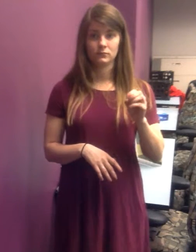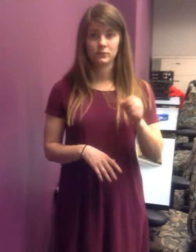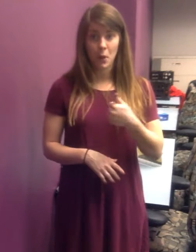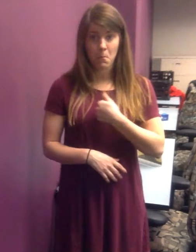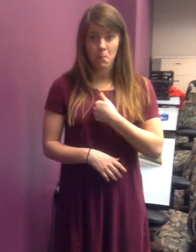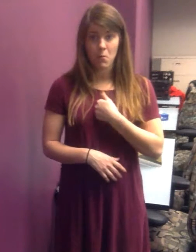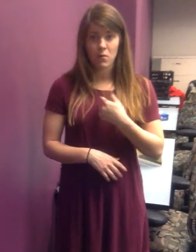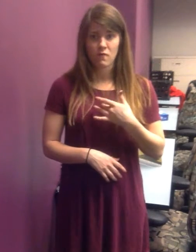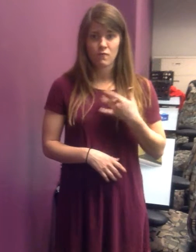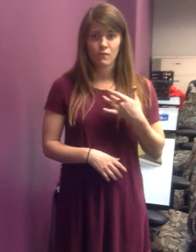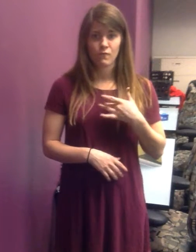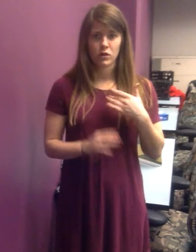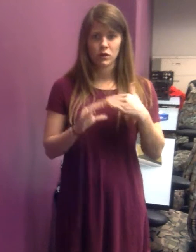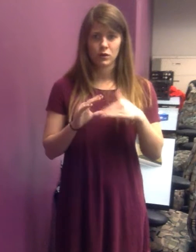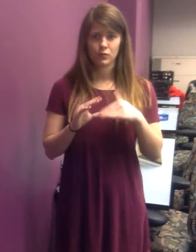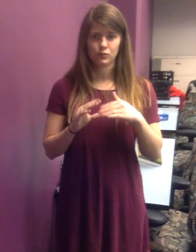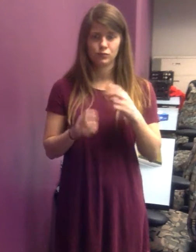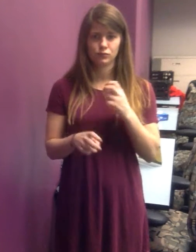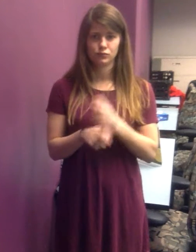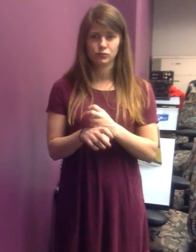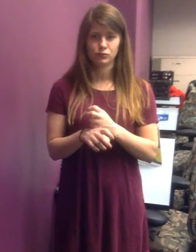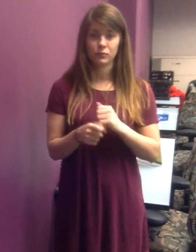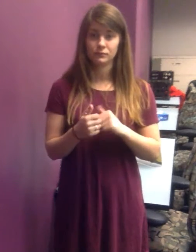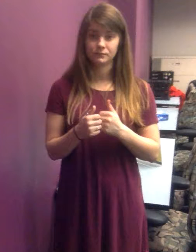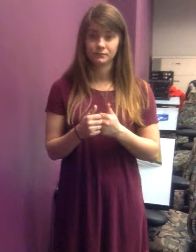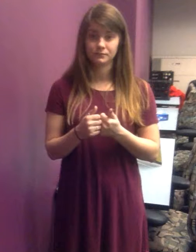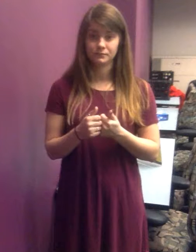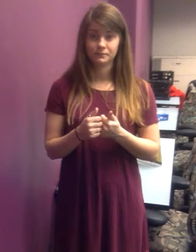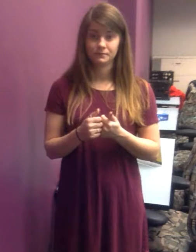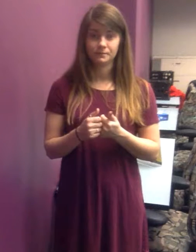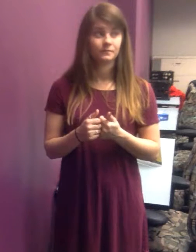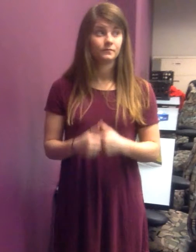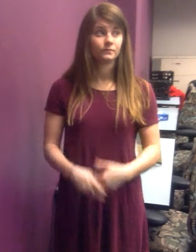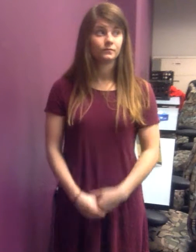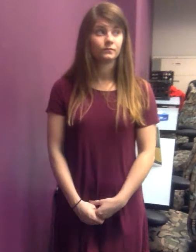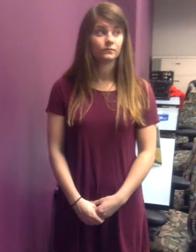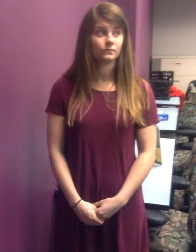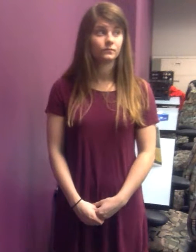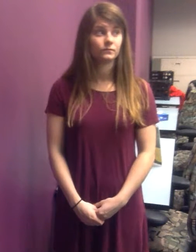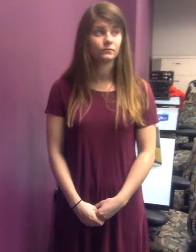lead author of a federal research report detailing the impact of global warming in the U.S.